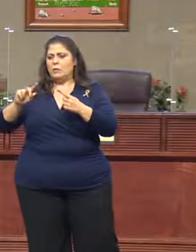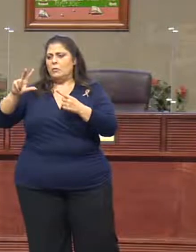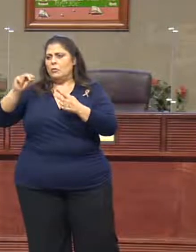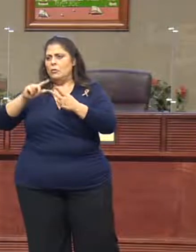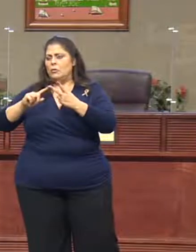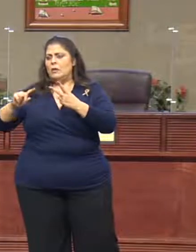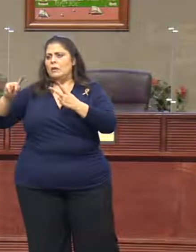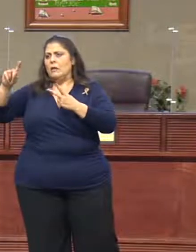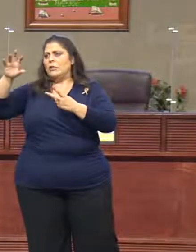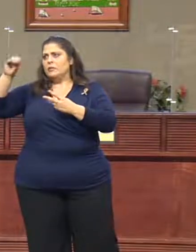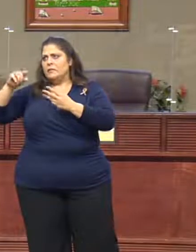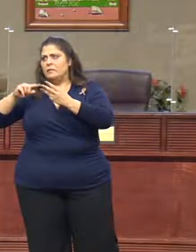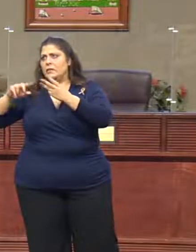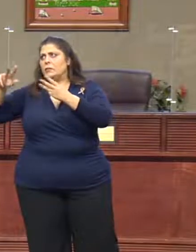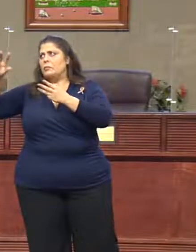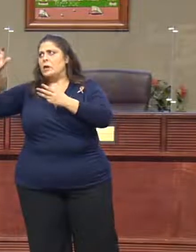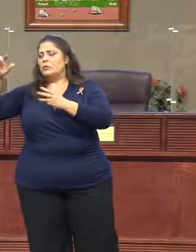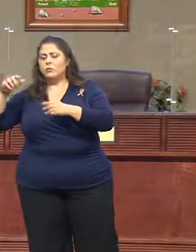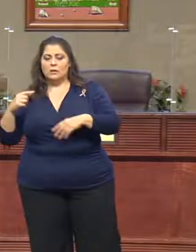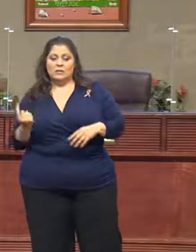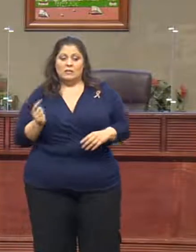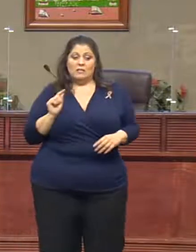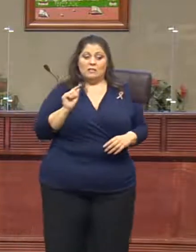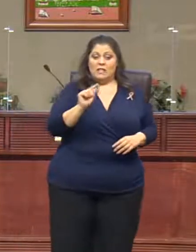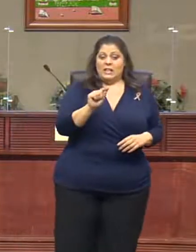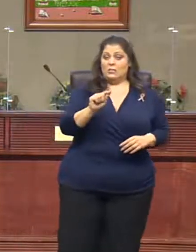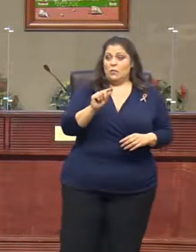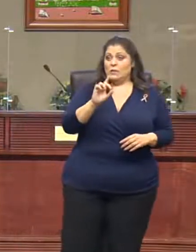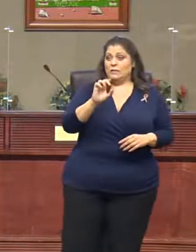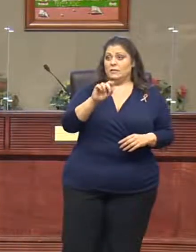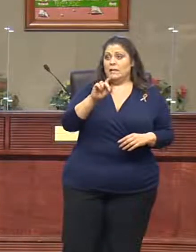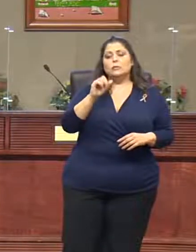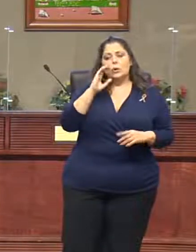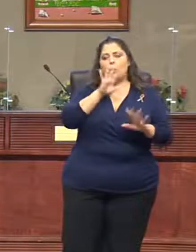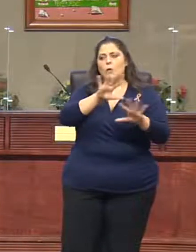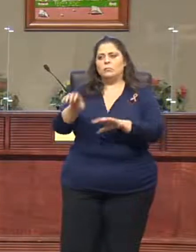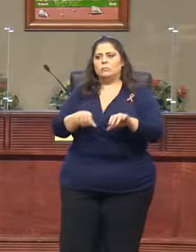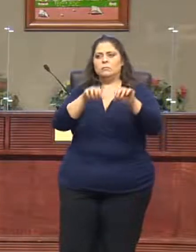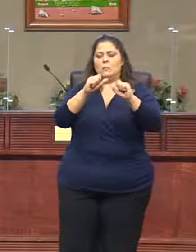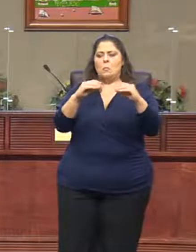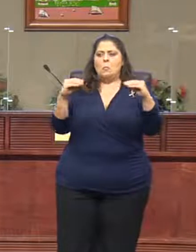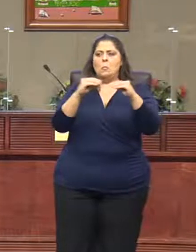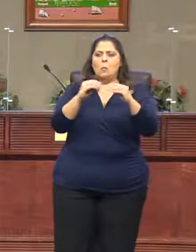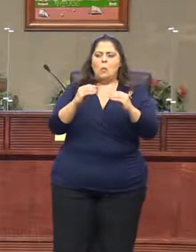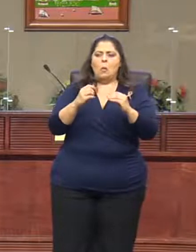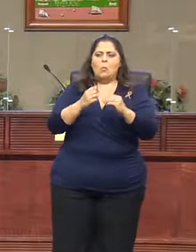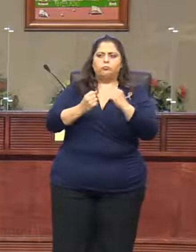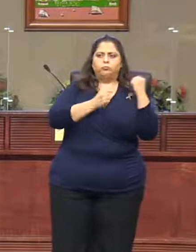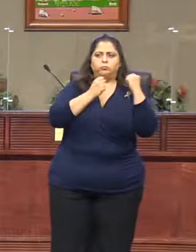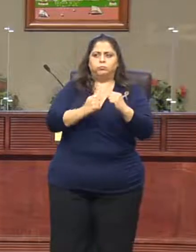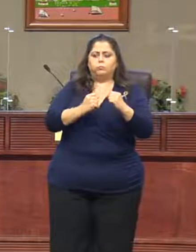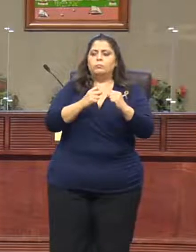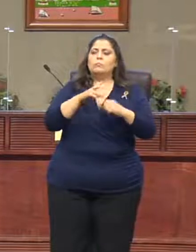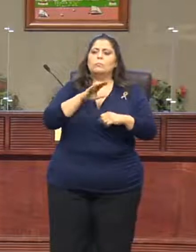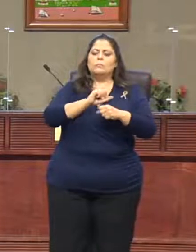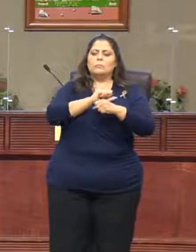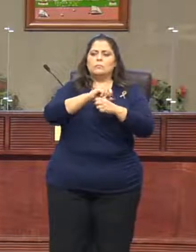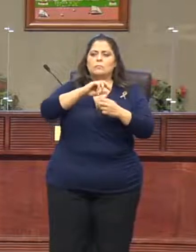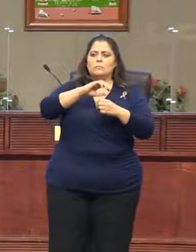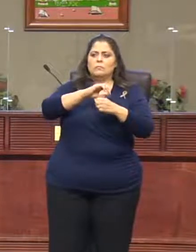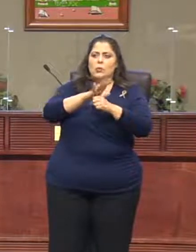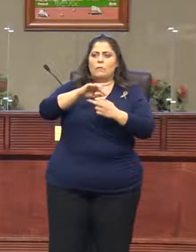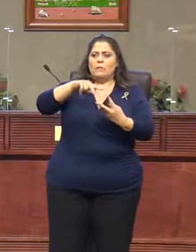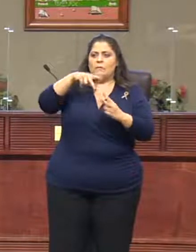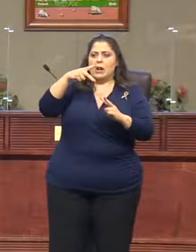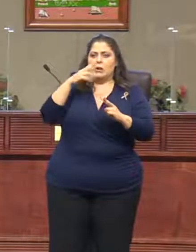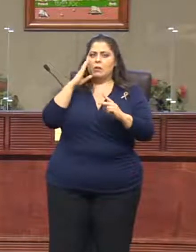and 300. This one is going to be the predominant variant in a few weeks. And this cycle will